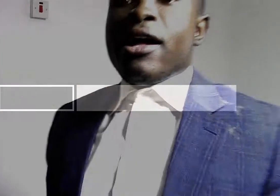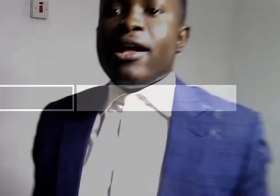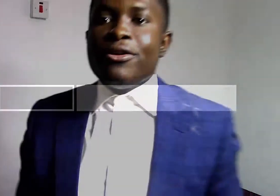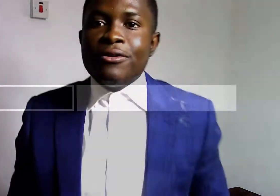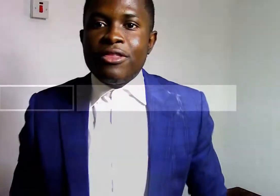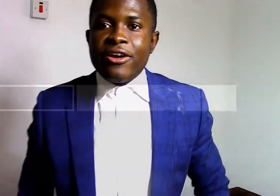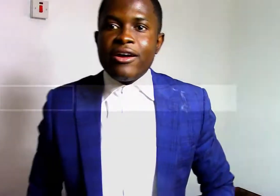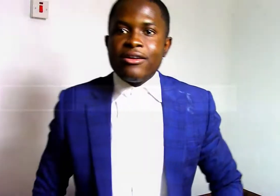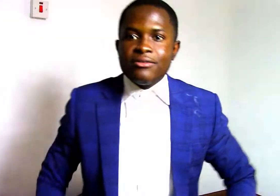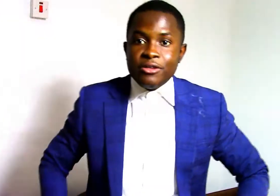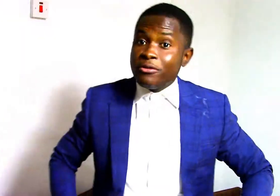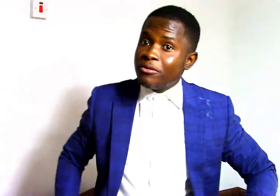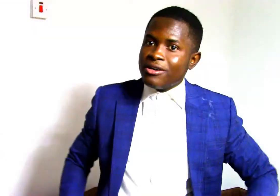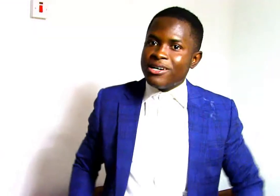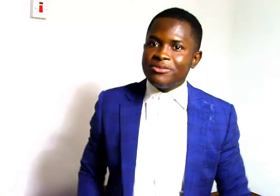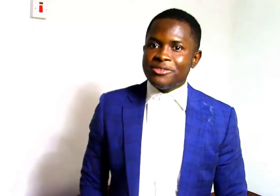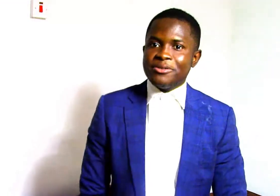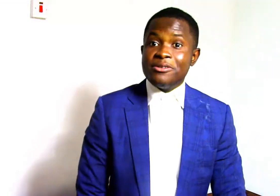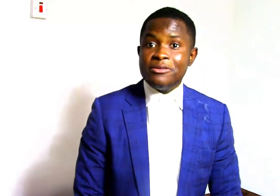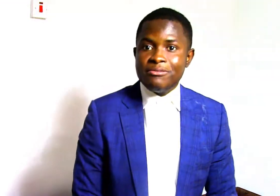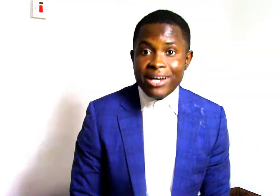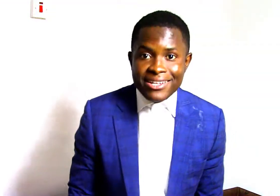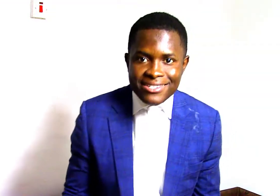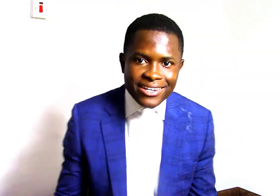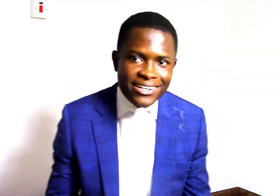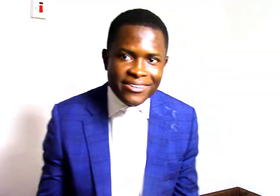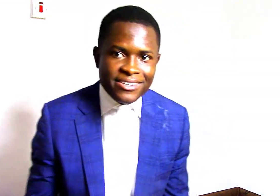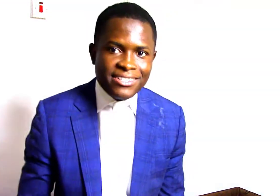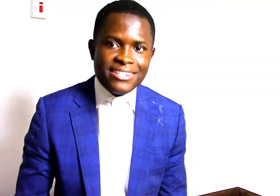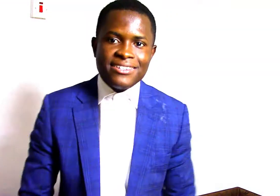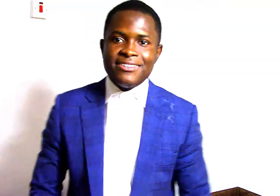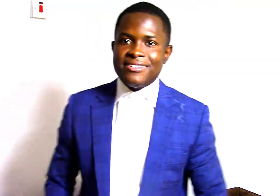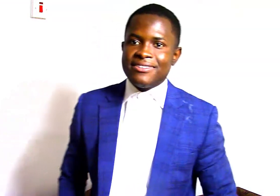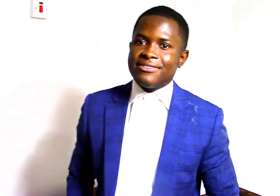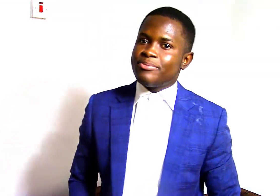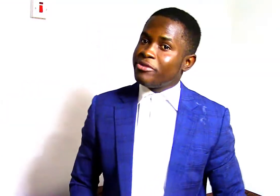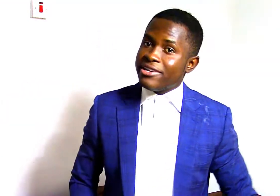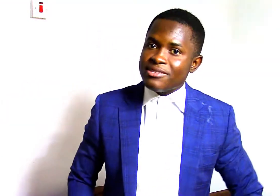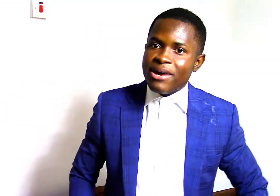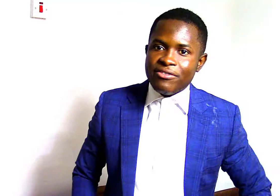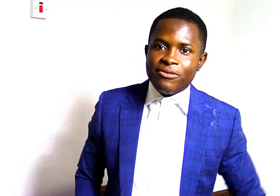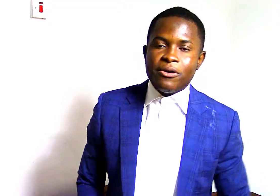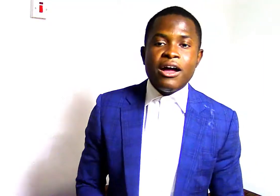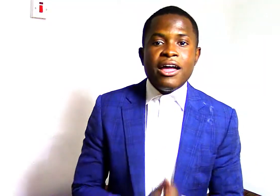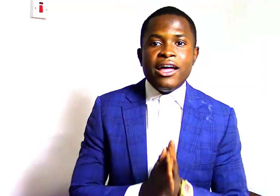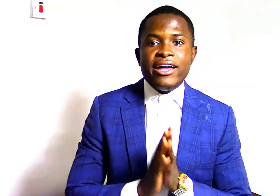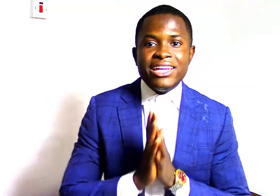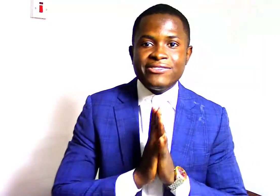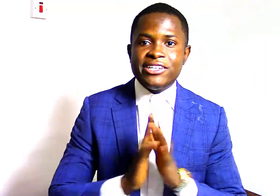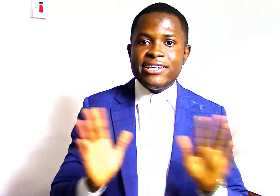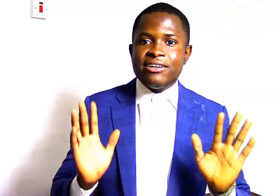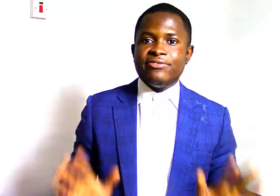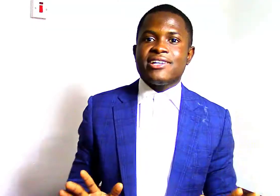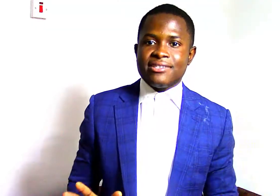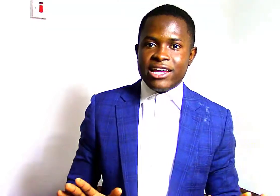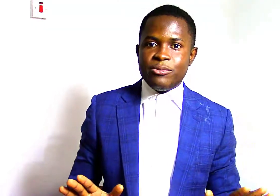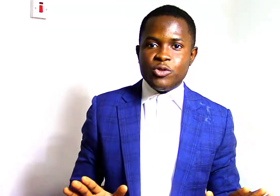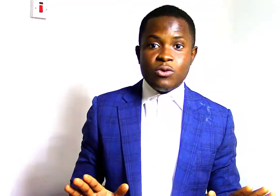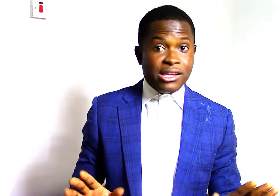Hello there. You're welcome to my sign language lesson. This is Prince Bafo, and if today is the first time you are seeing